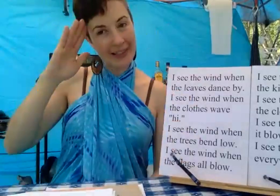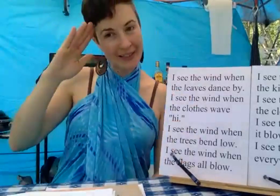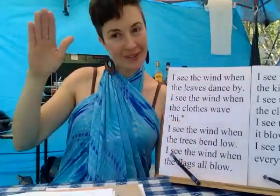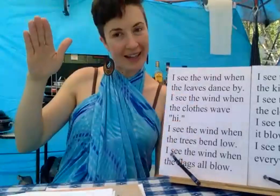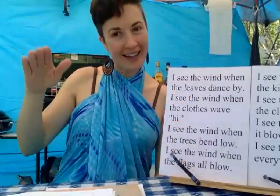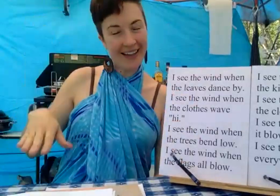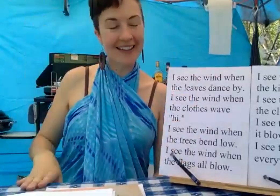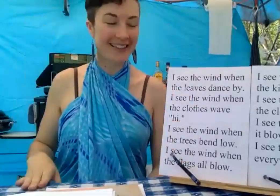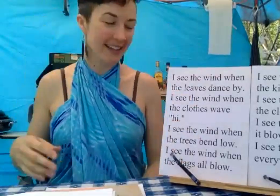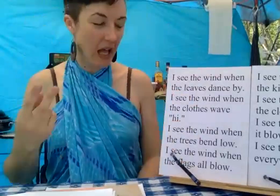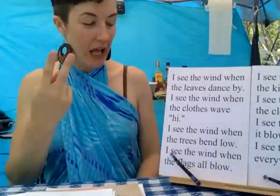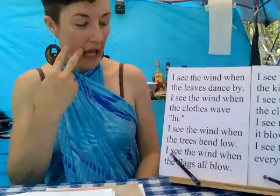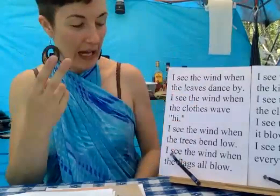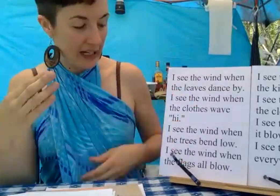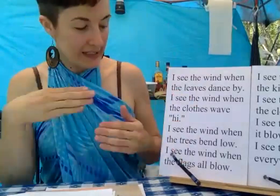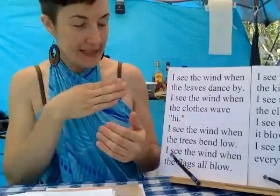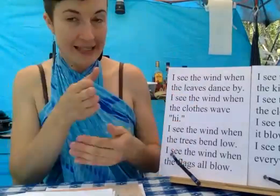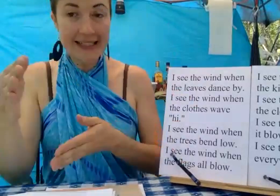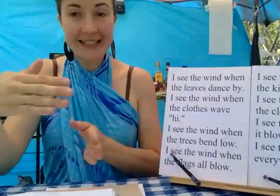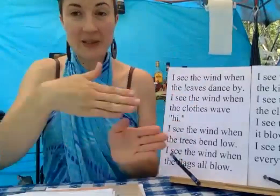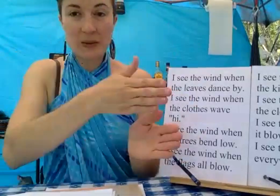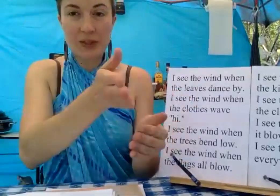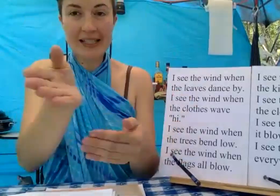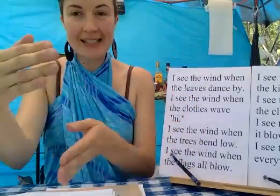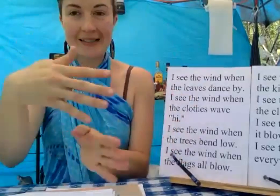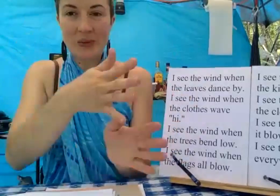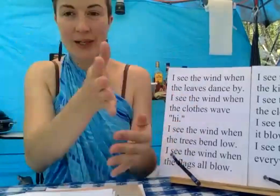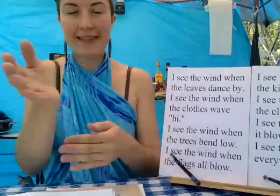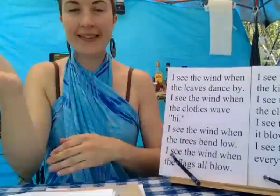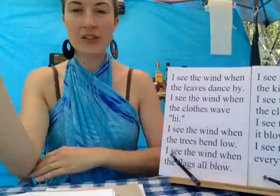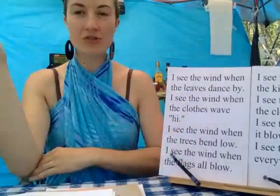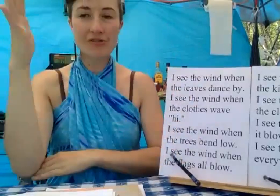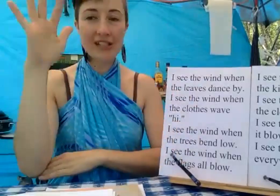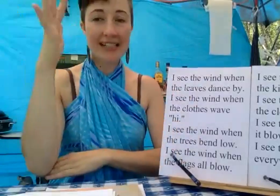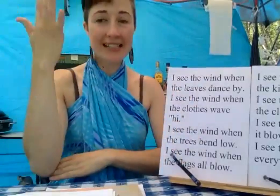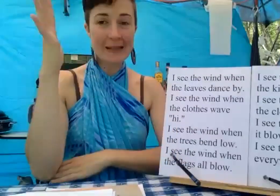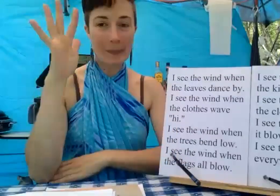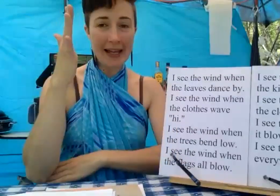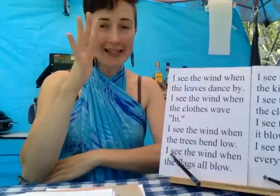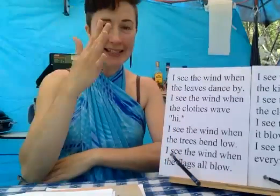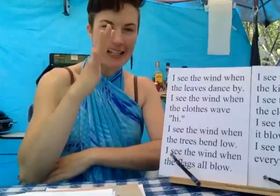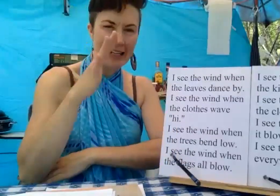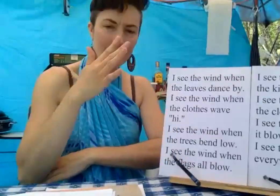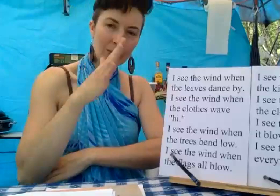wave high. I see the wind when the trees bend